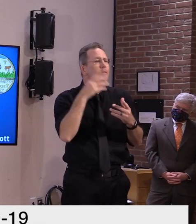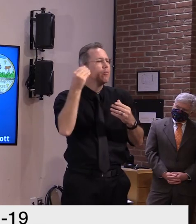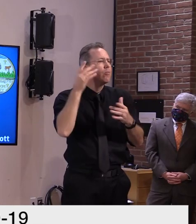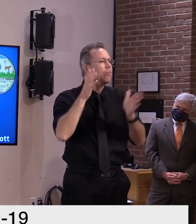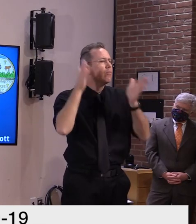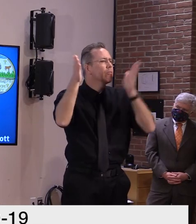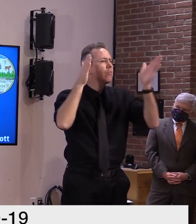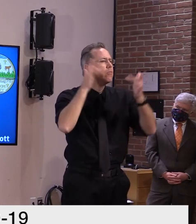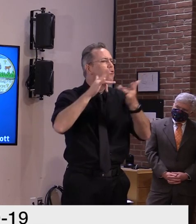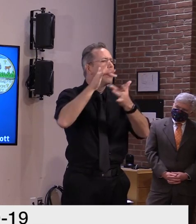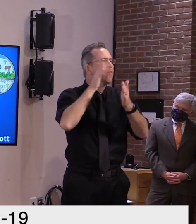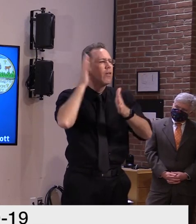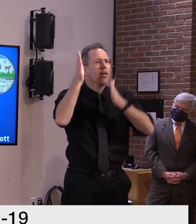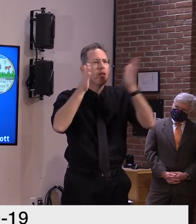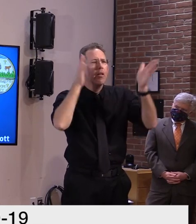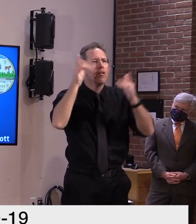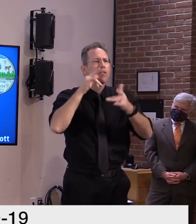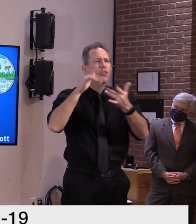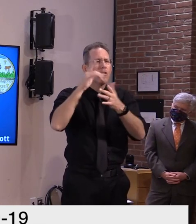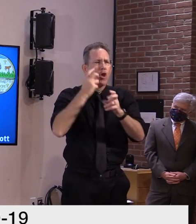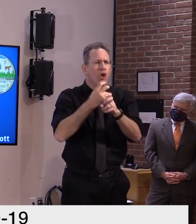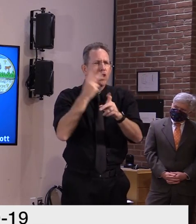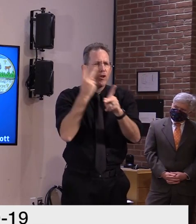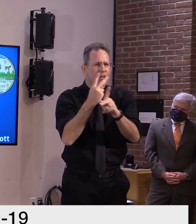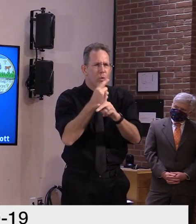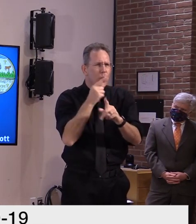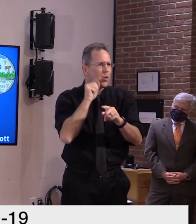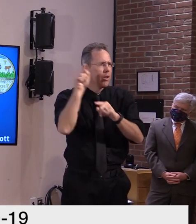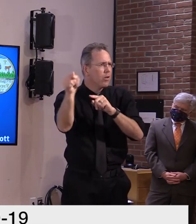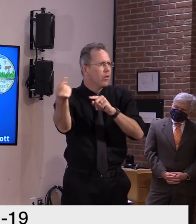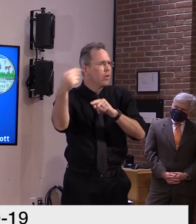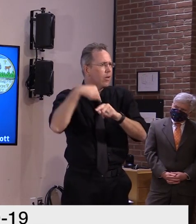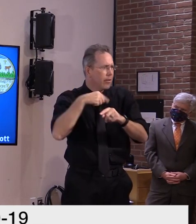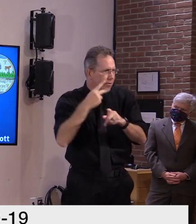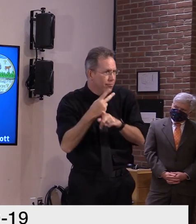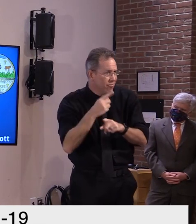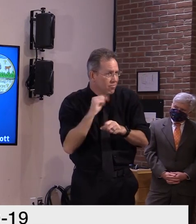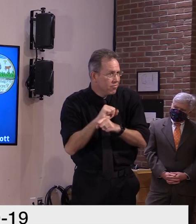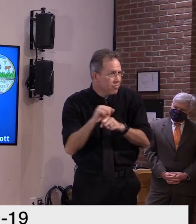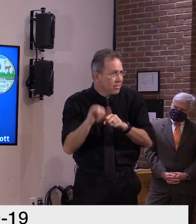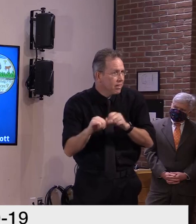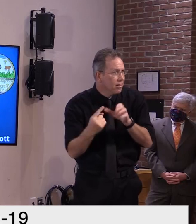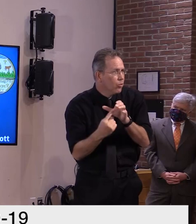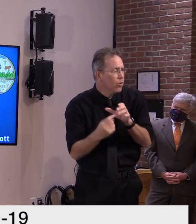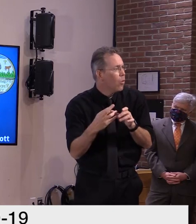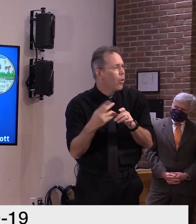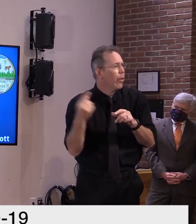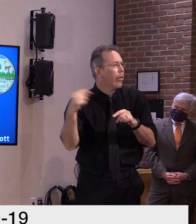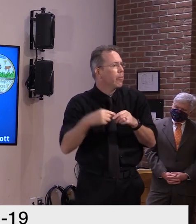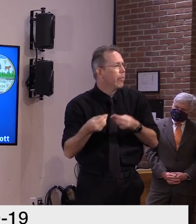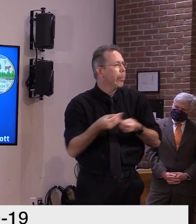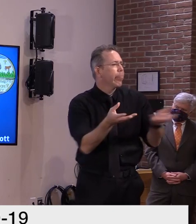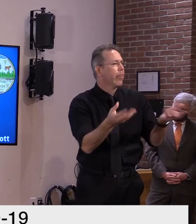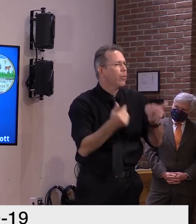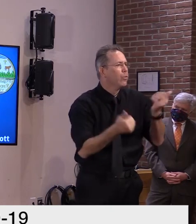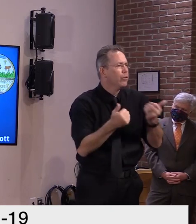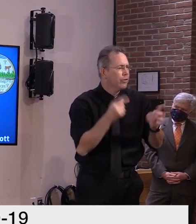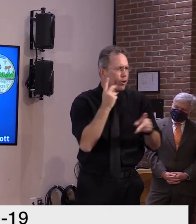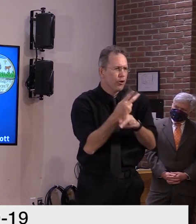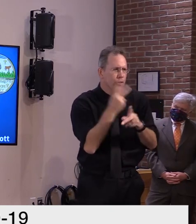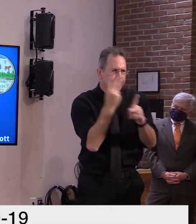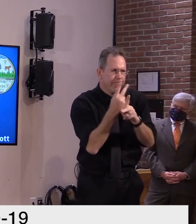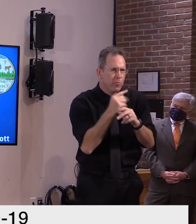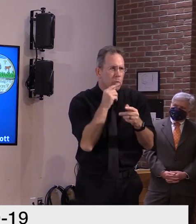clearly. But that's sort of how it plays out recently. And again, the expectation was